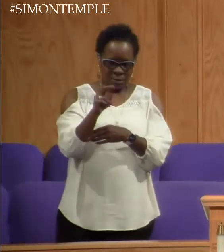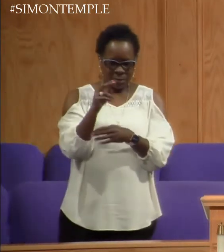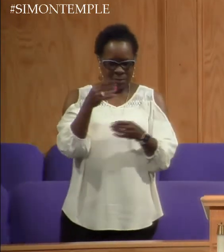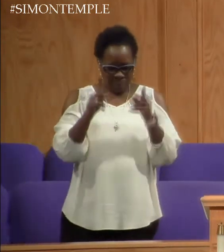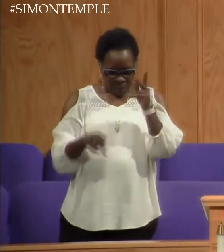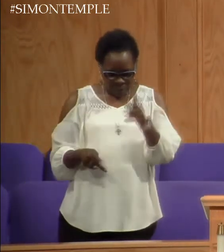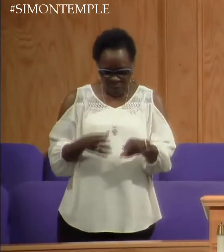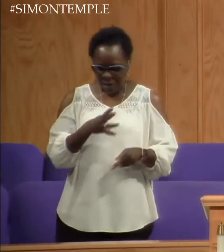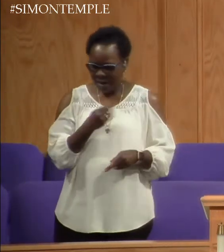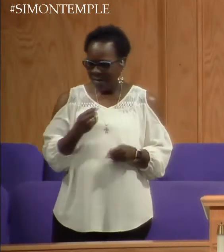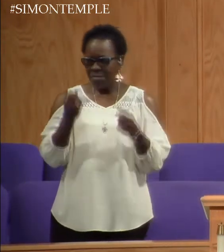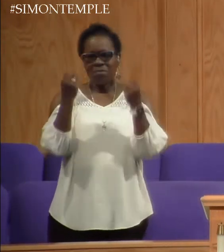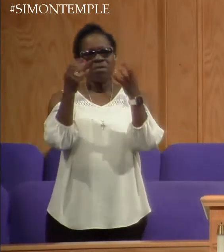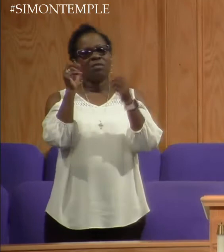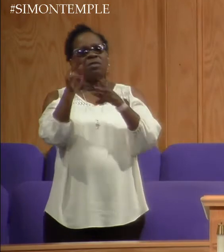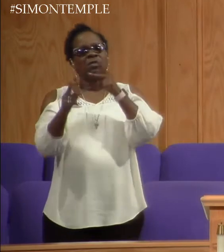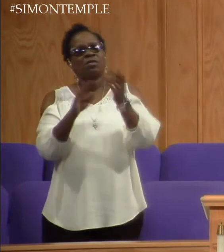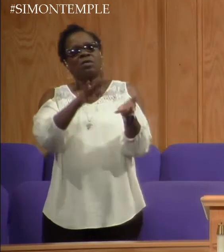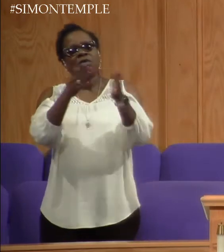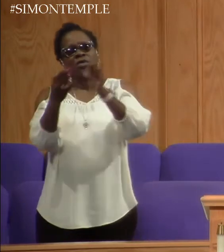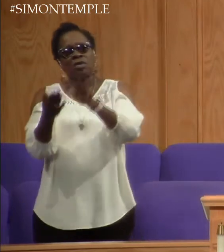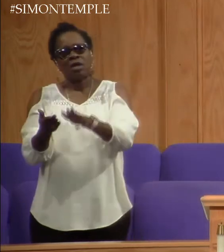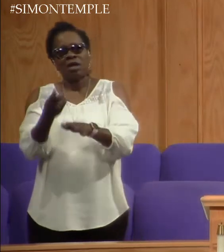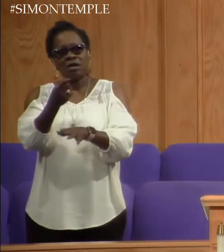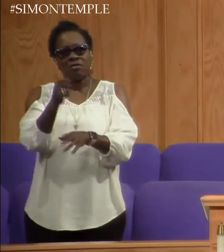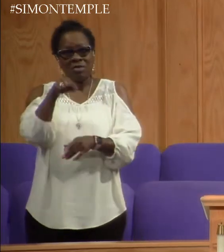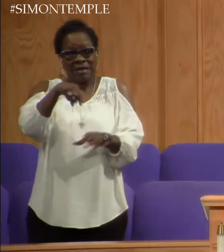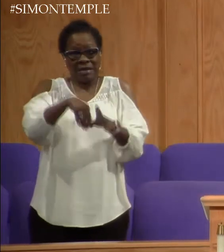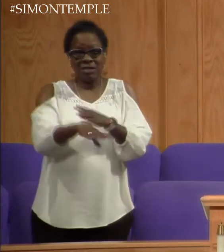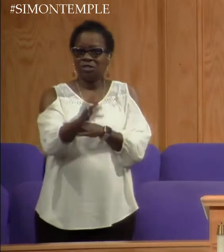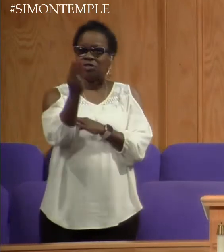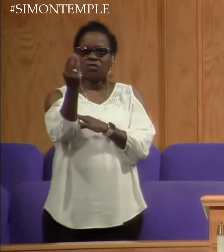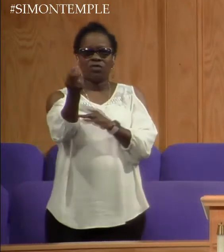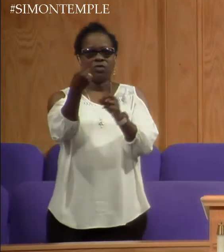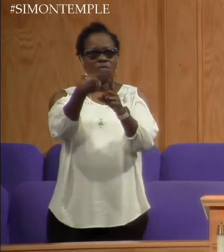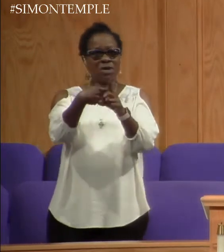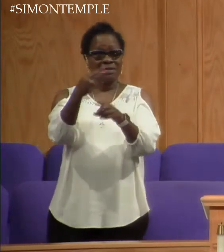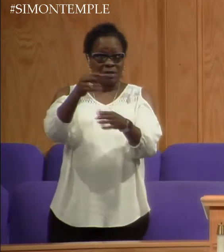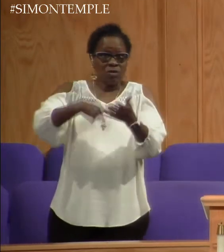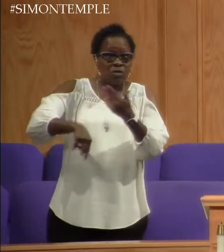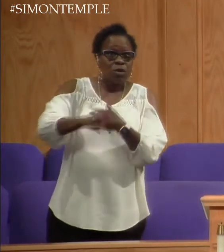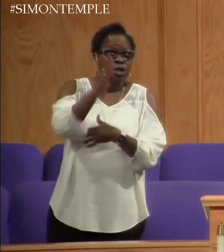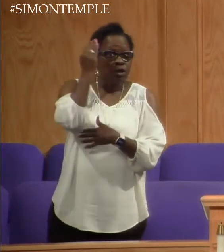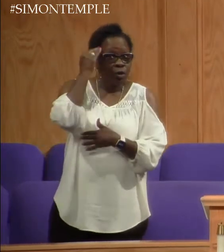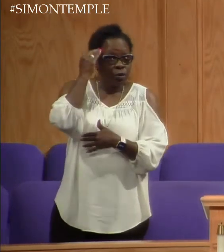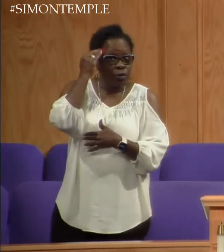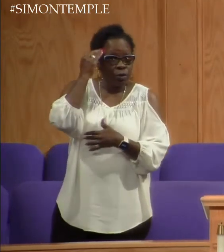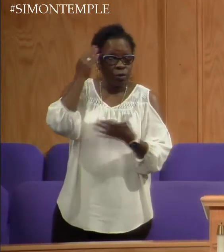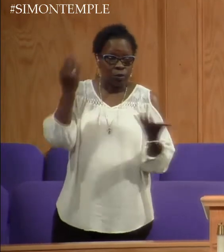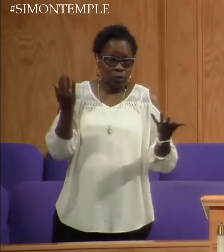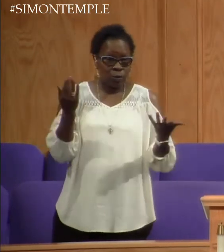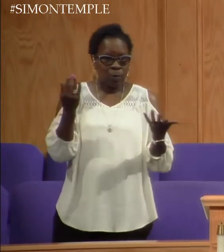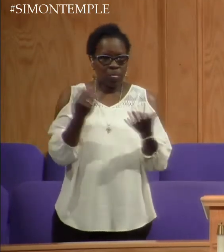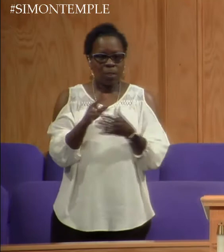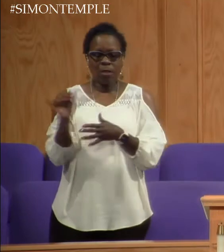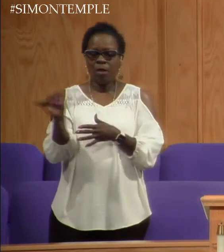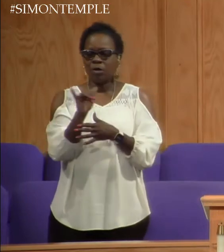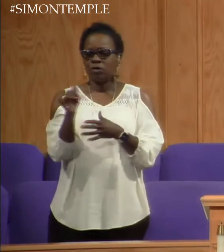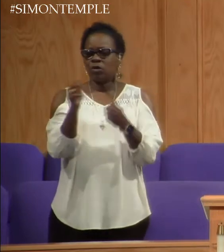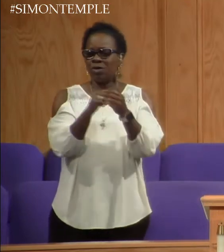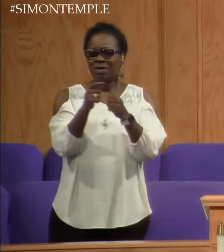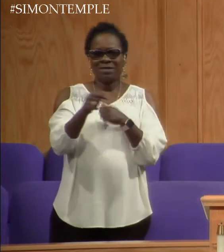250,000 people have died from it in a matter of months that we know of. Along with this